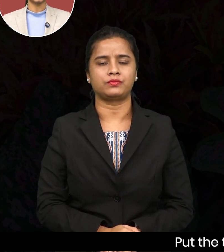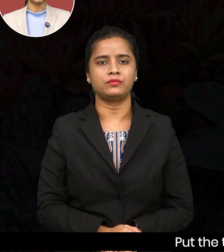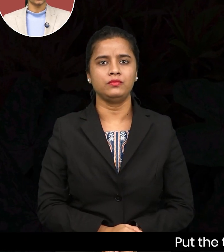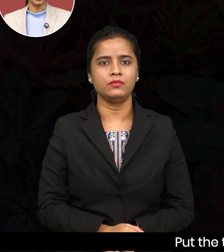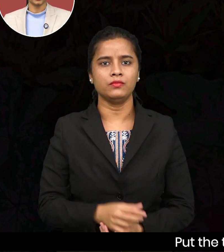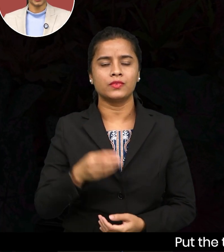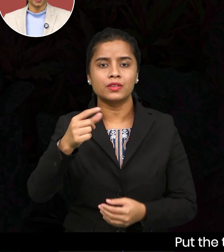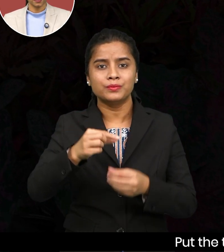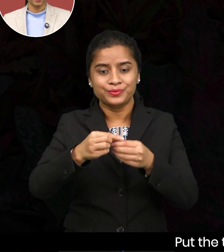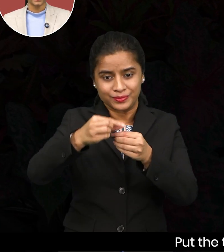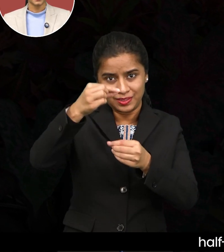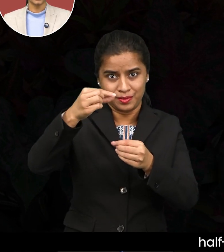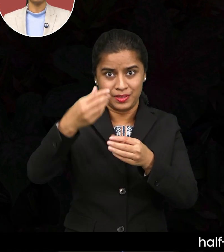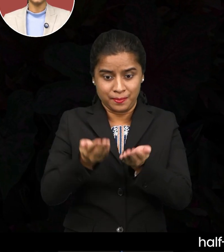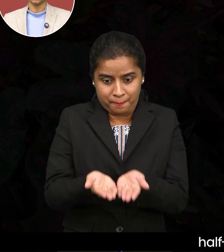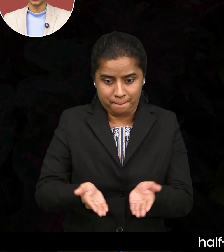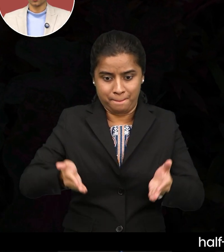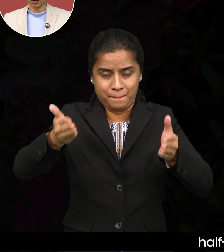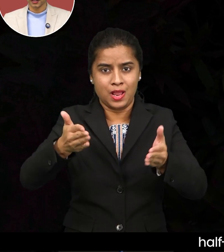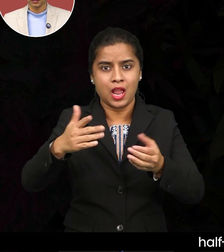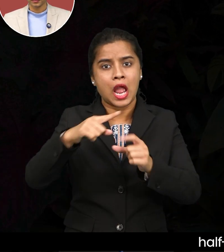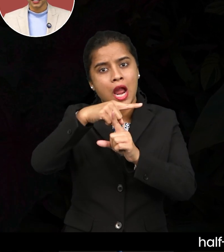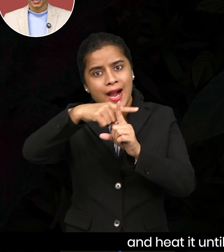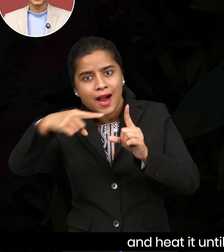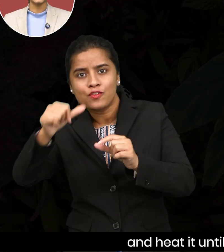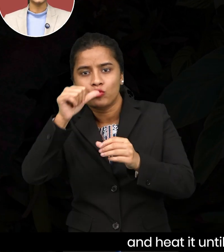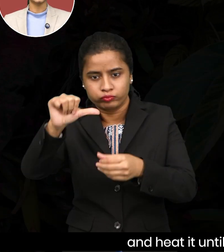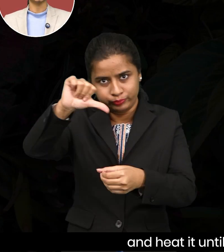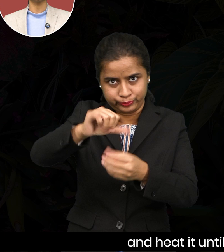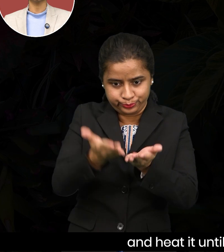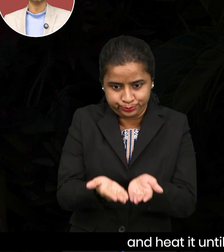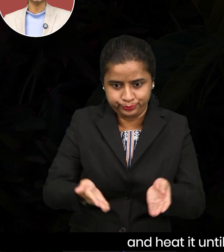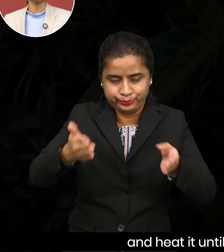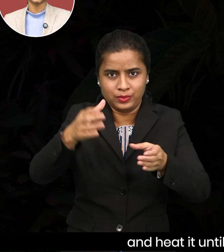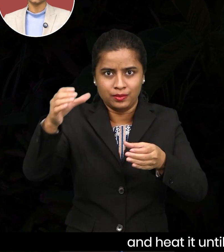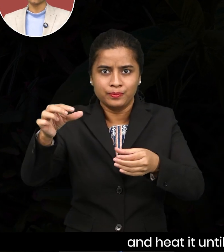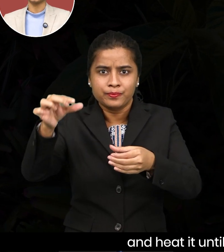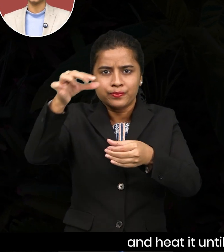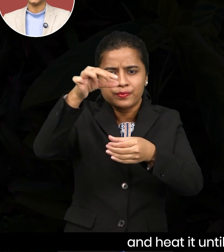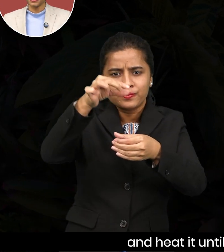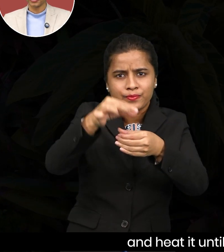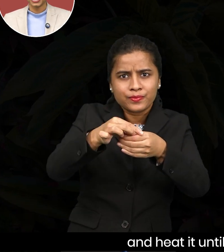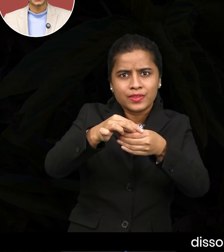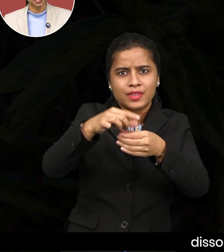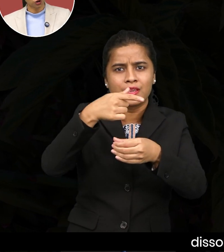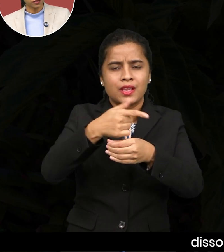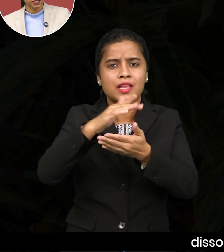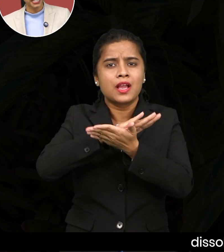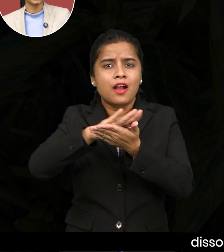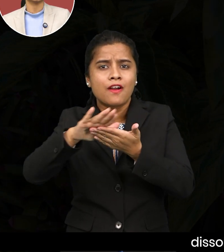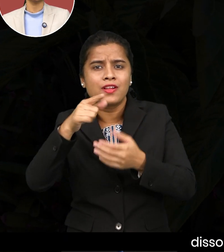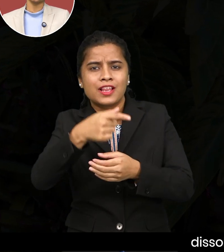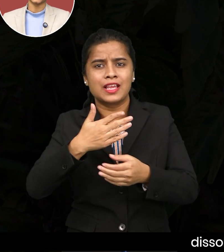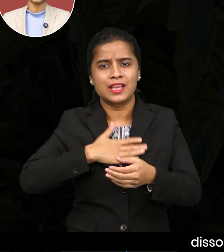Put the test tube in a beaker half filled with water and heat it until the green color of the leaf